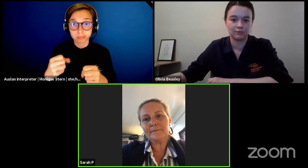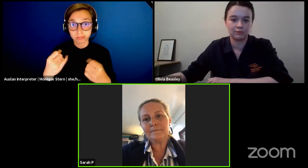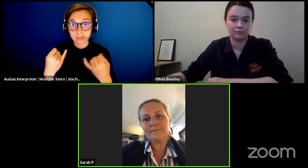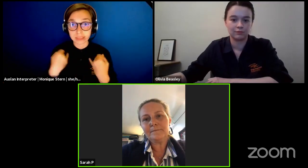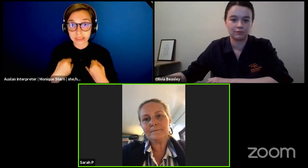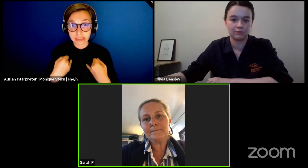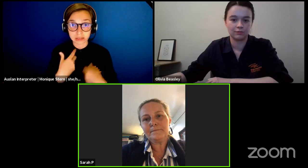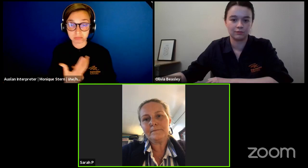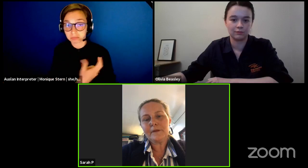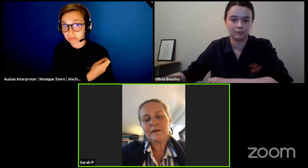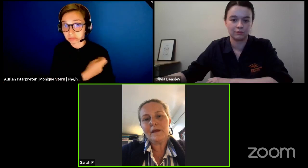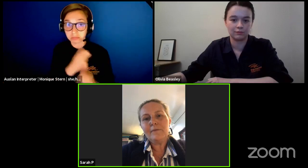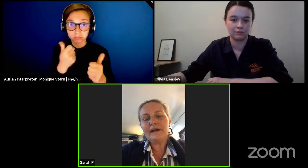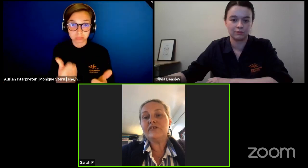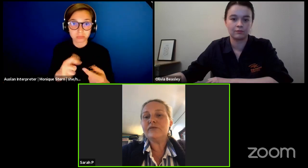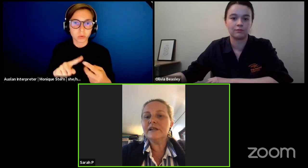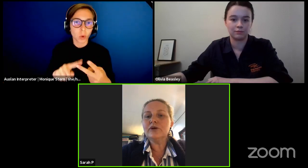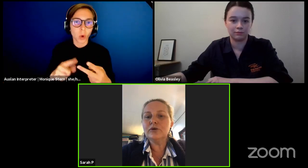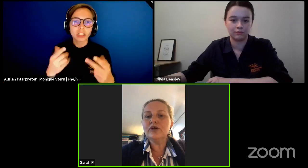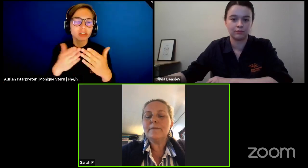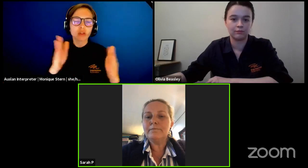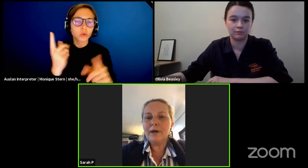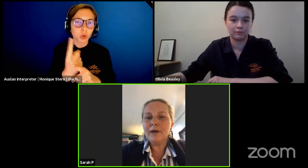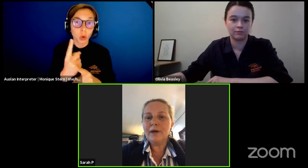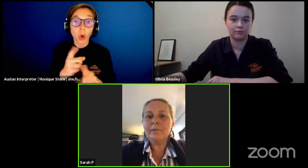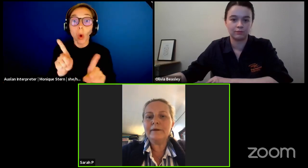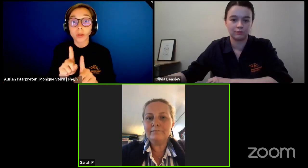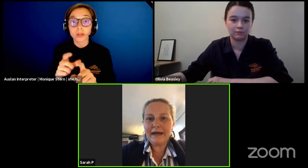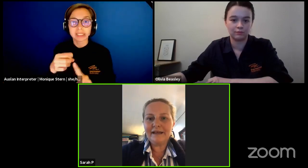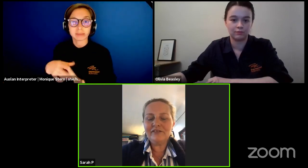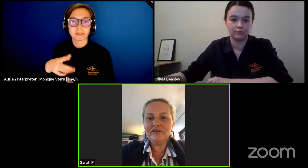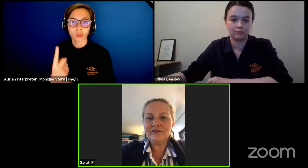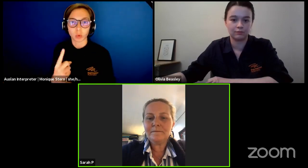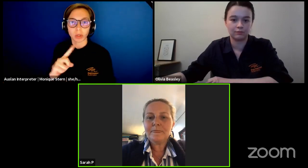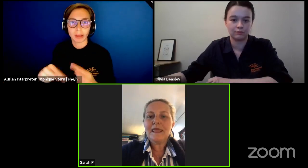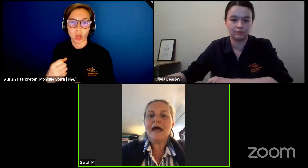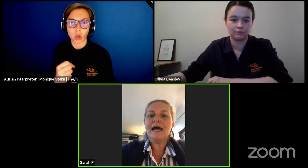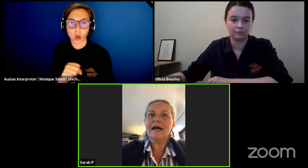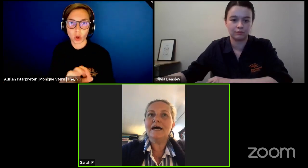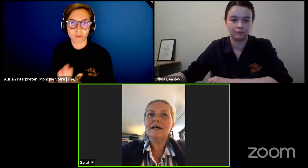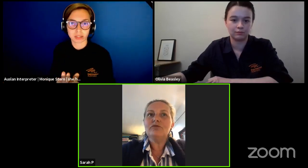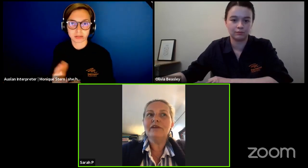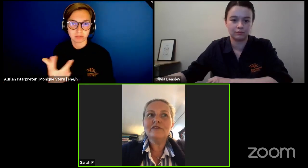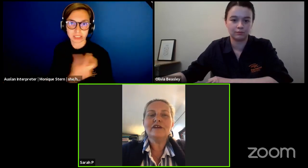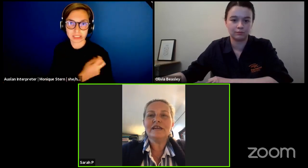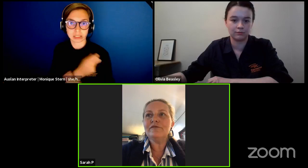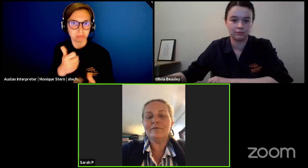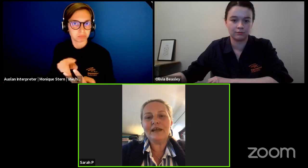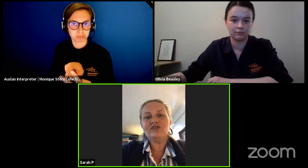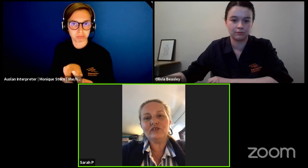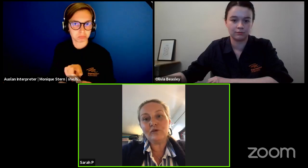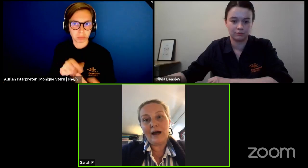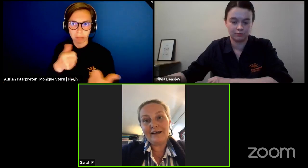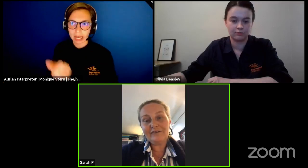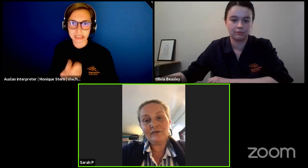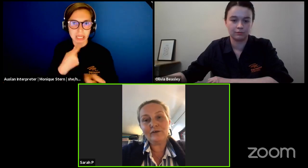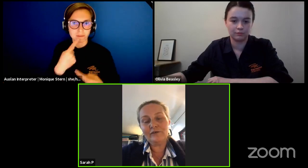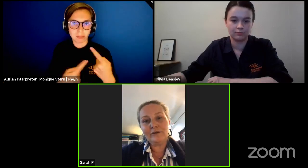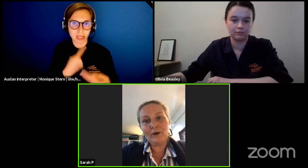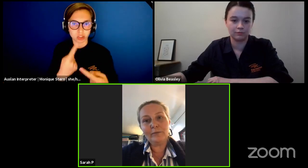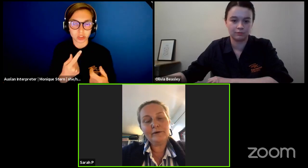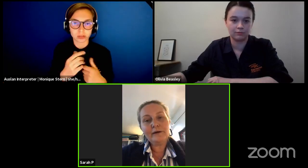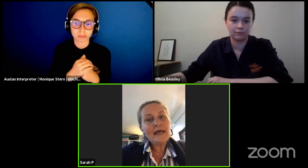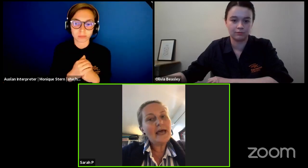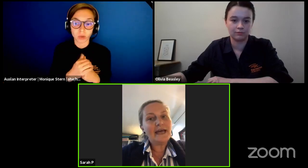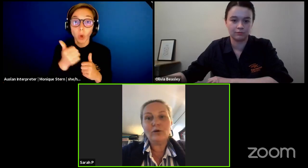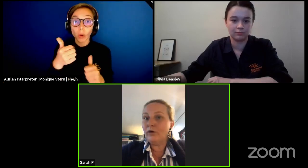vaccines. But it's a really good Melbourne-based relevant information for us who live